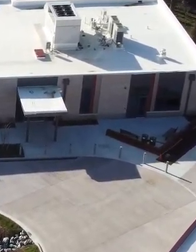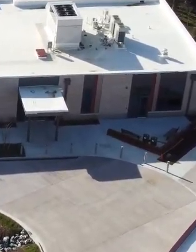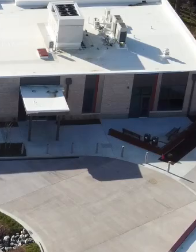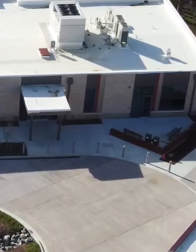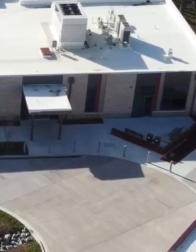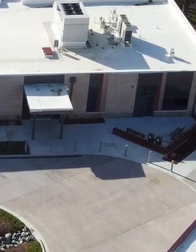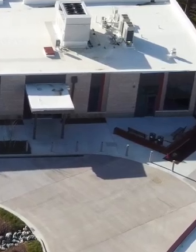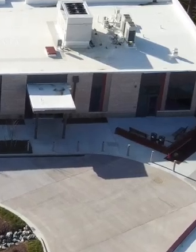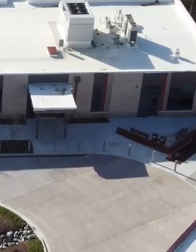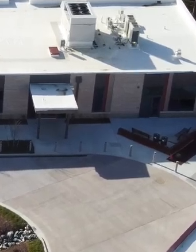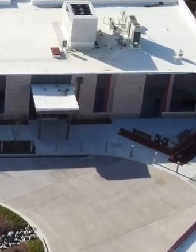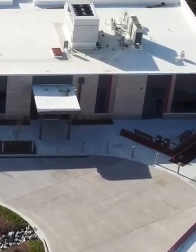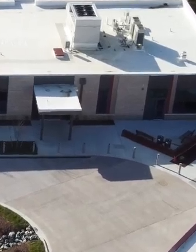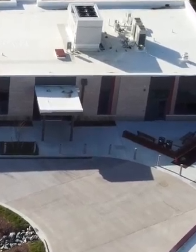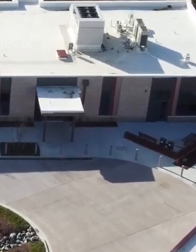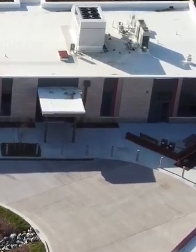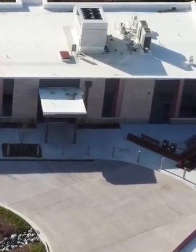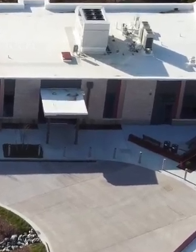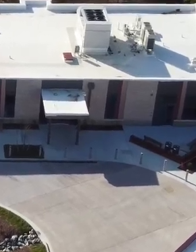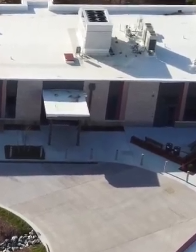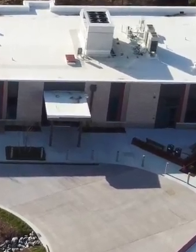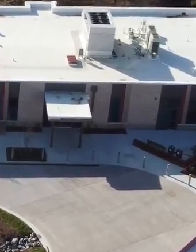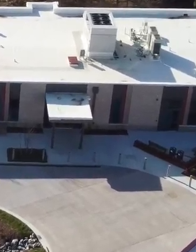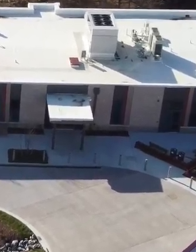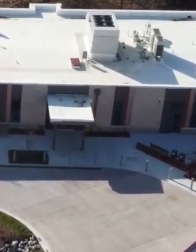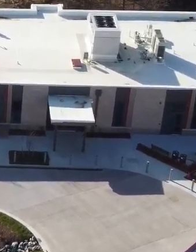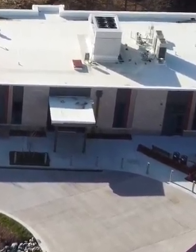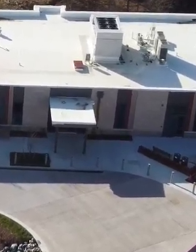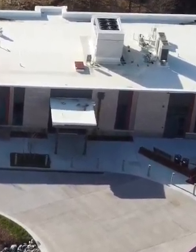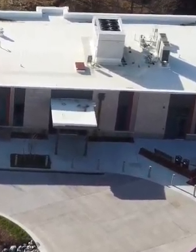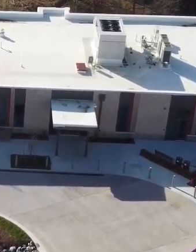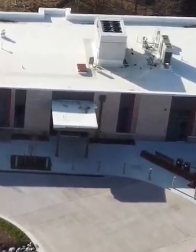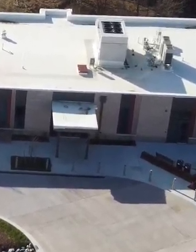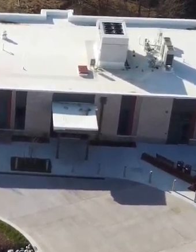recreate, engage, and grow with one another.